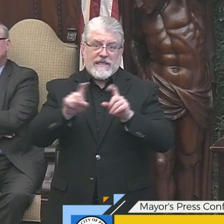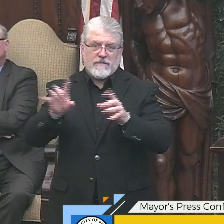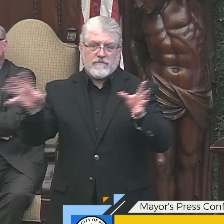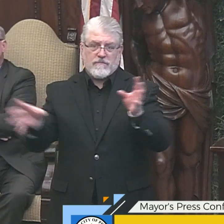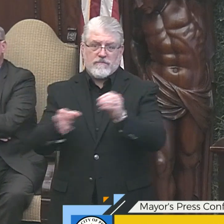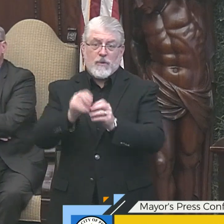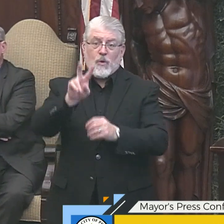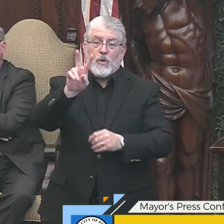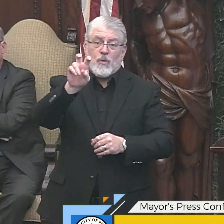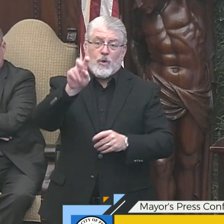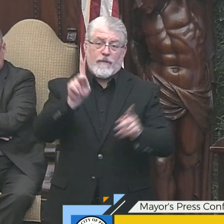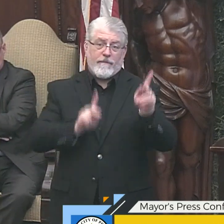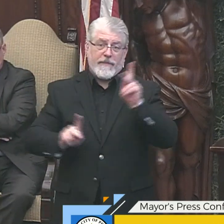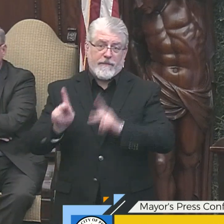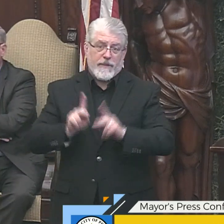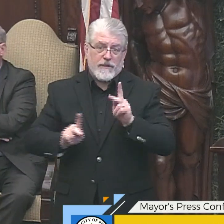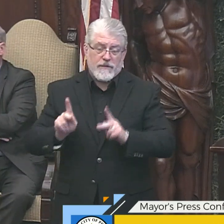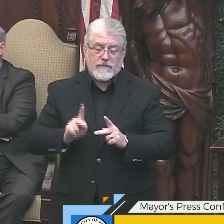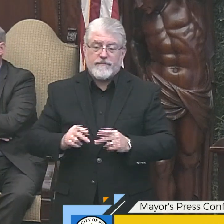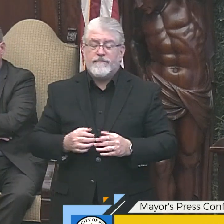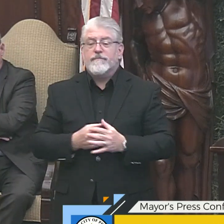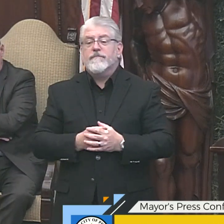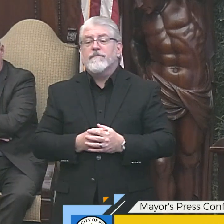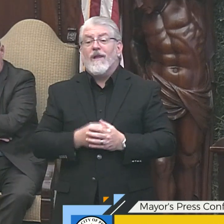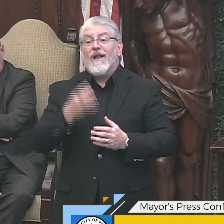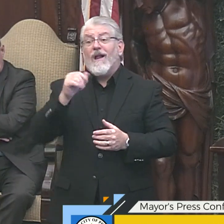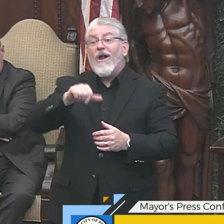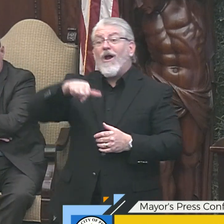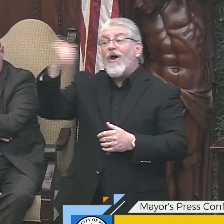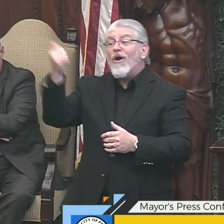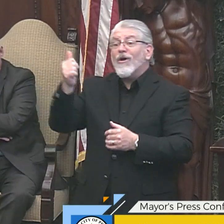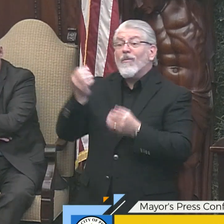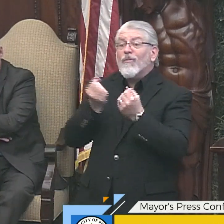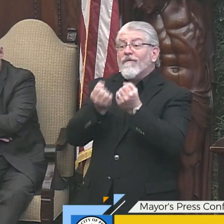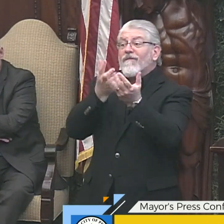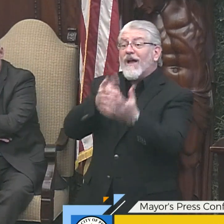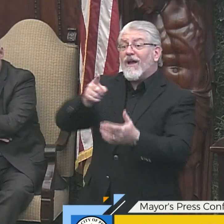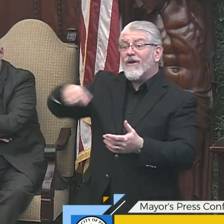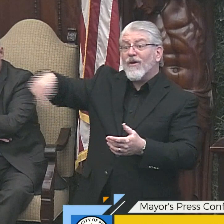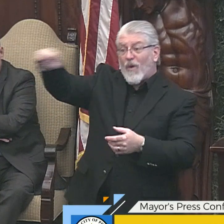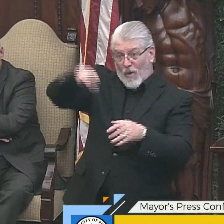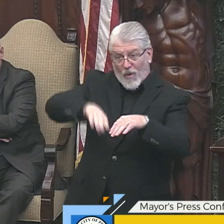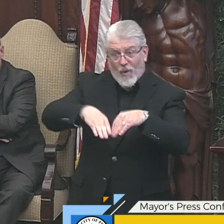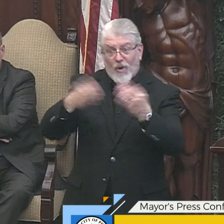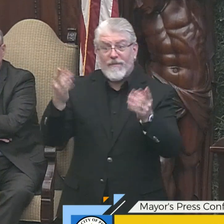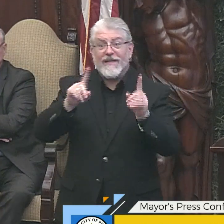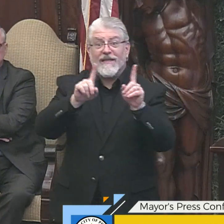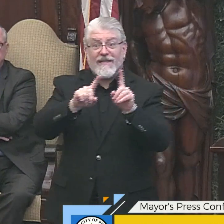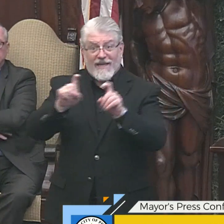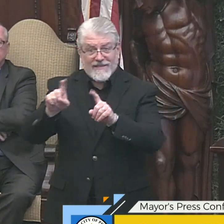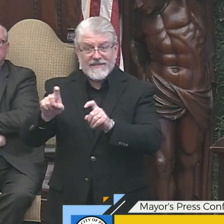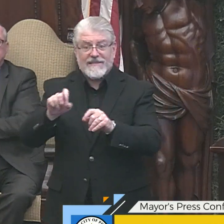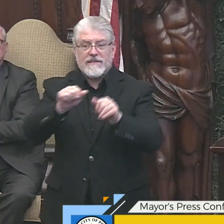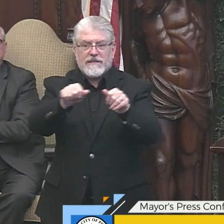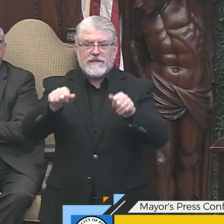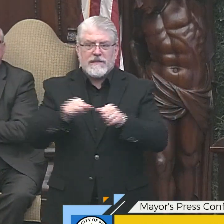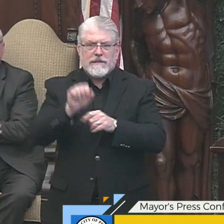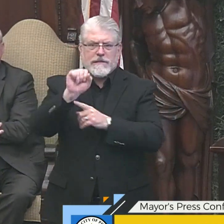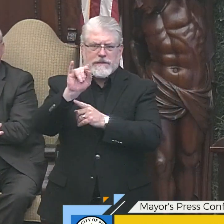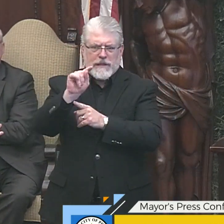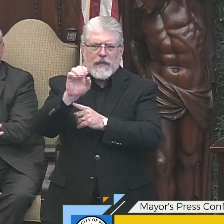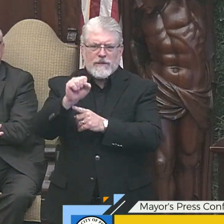morning. Other providers are opening test sites as well, and there's more to come. So this will be improving every